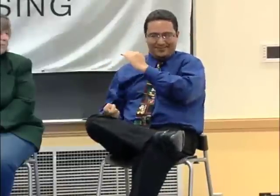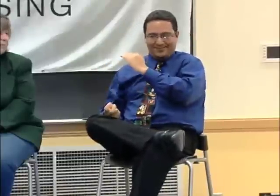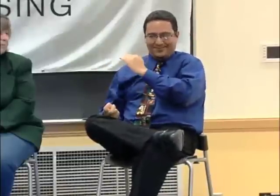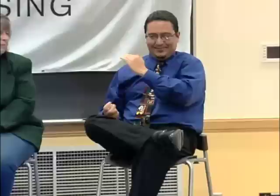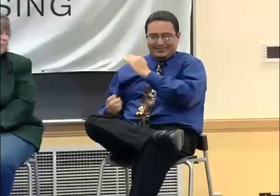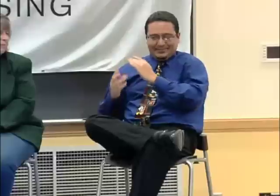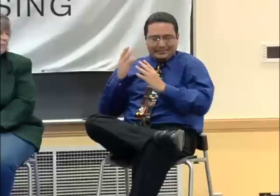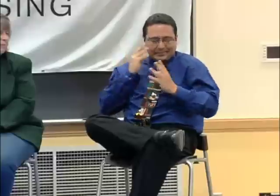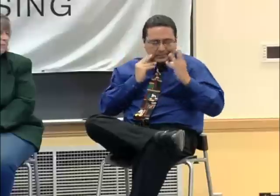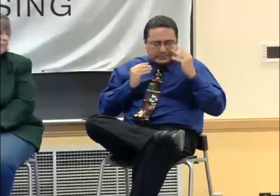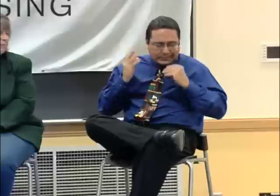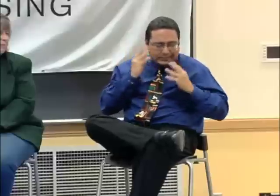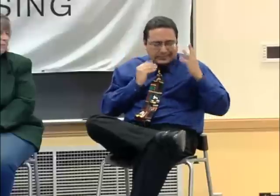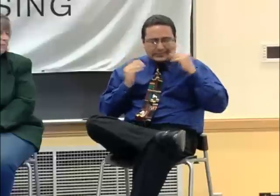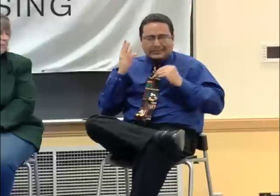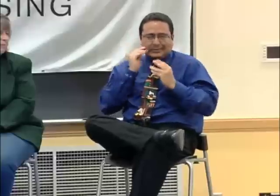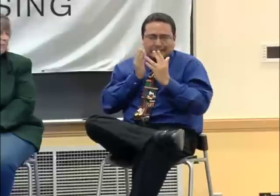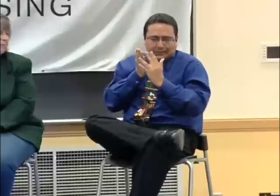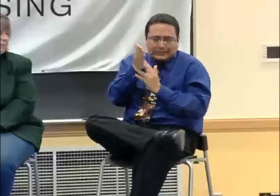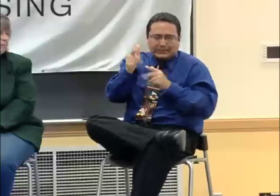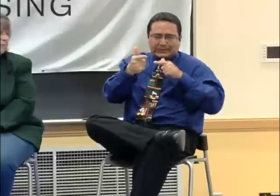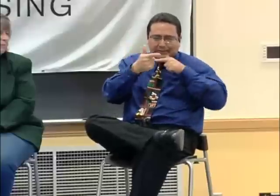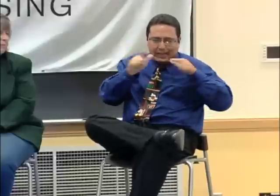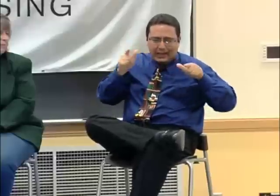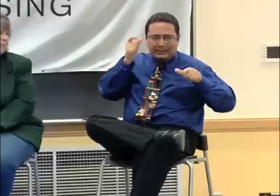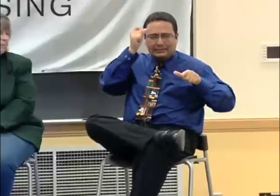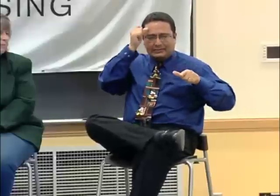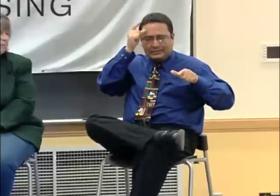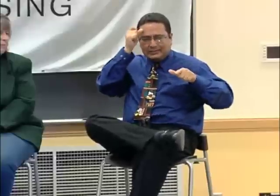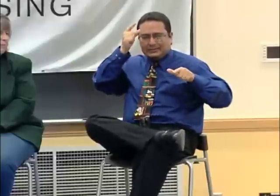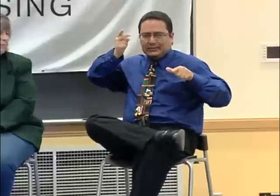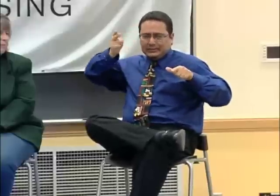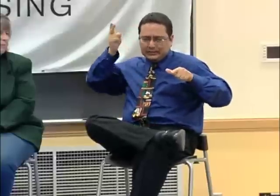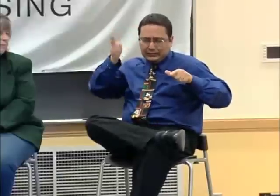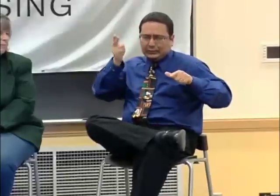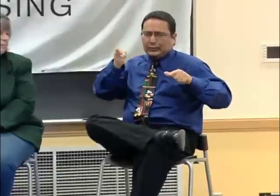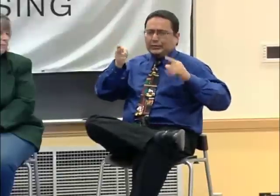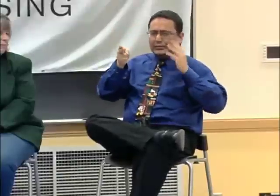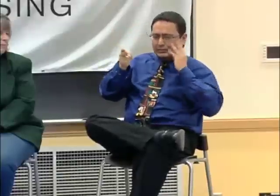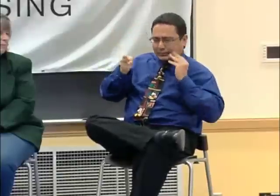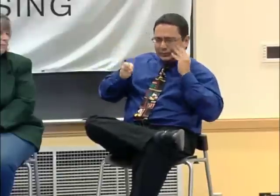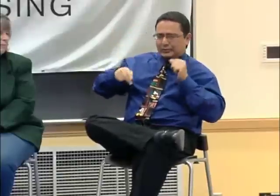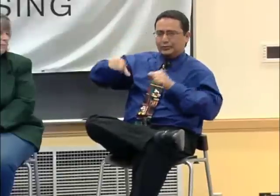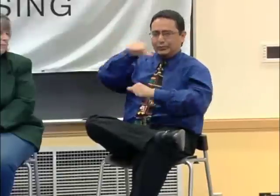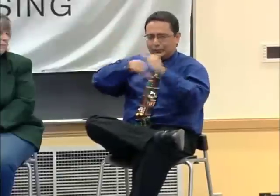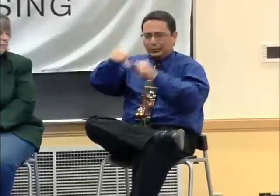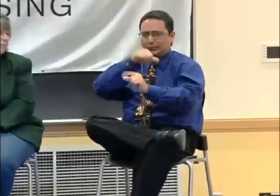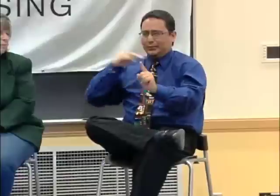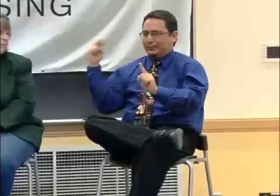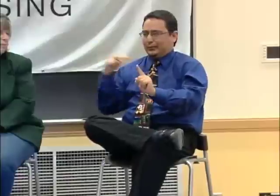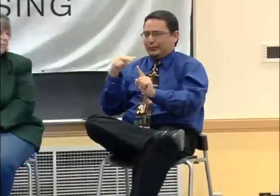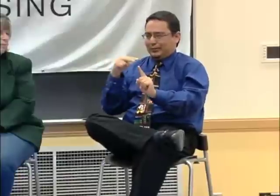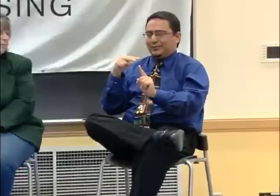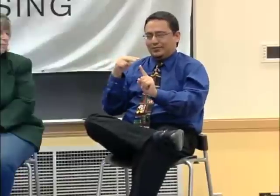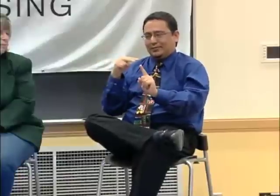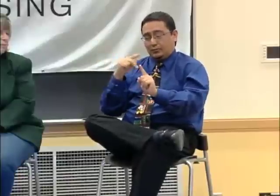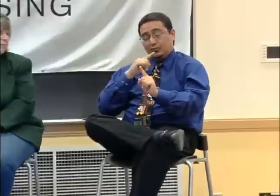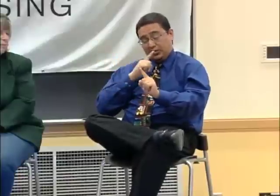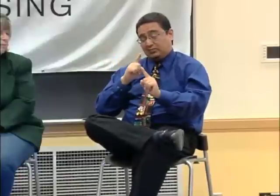to be immersed to have the experiences, to understand the language and the history and the point of